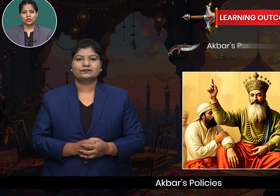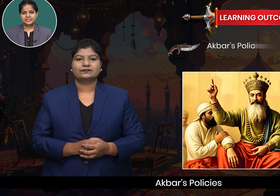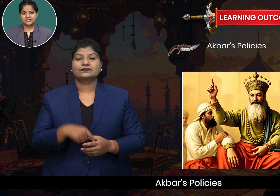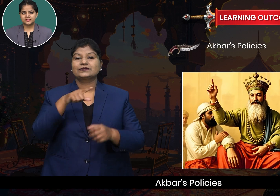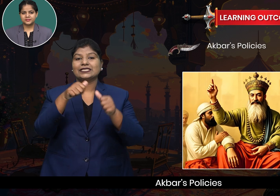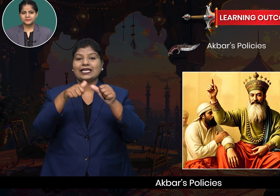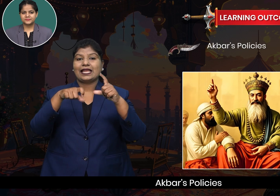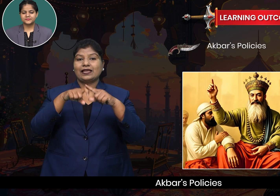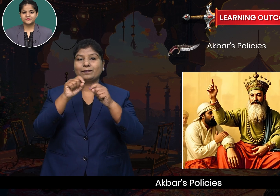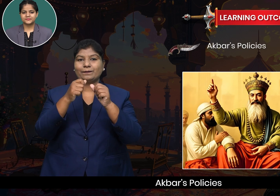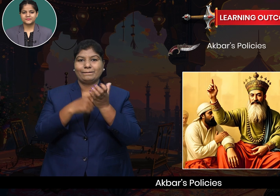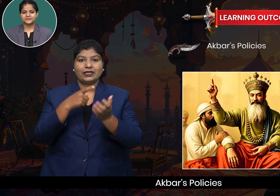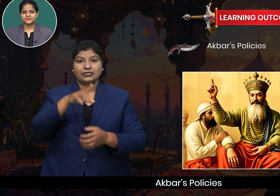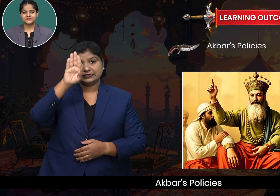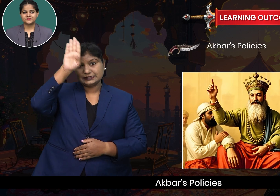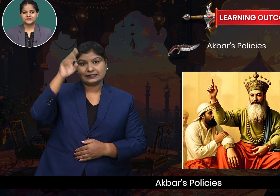Akbar's policies.